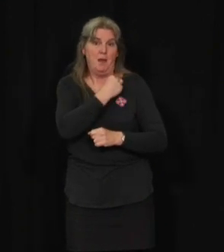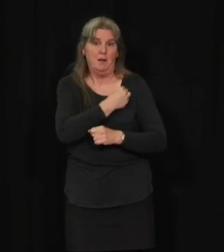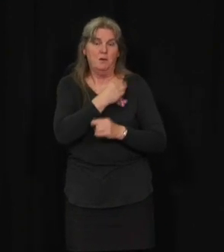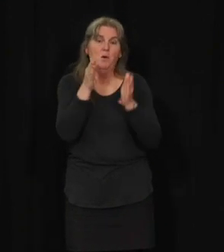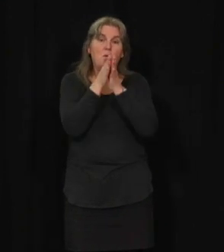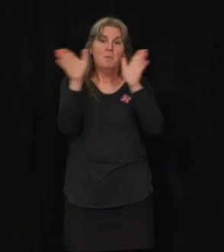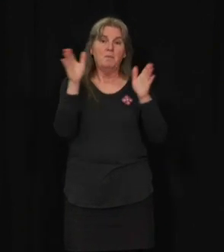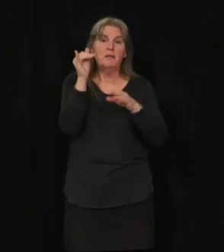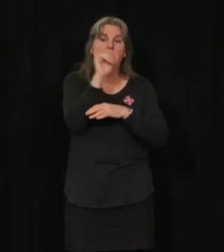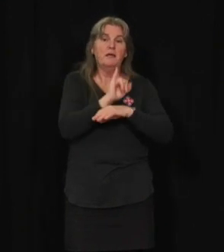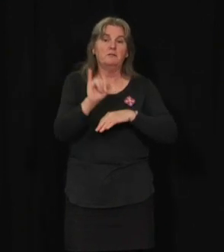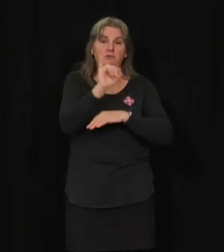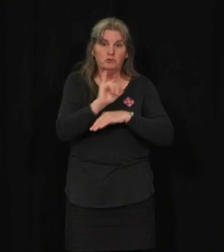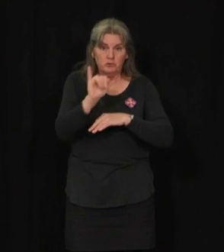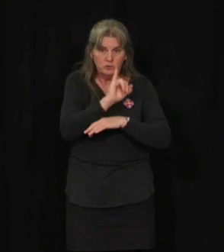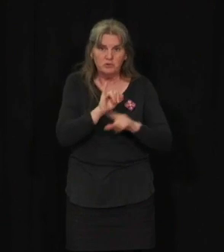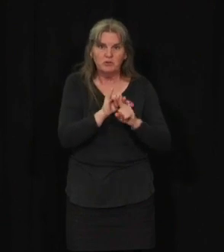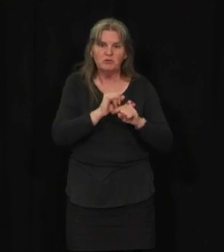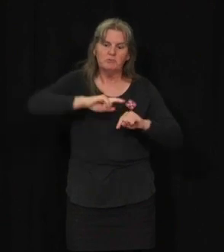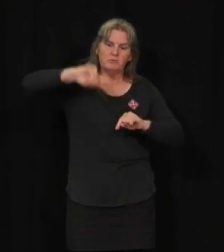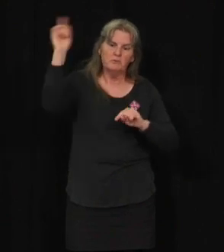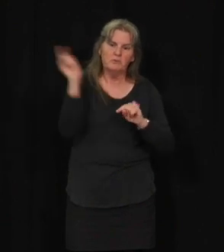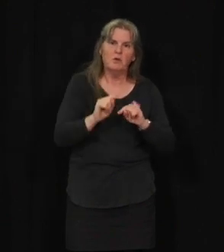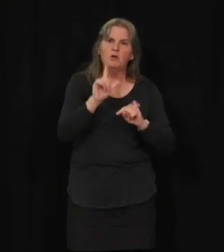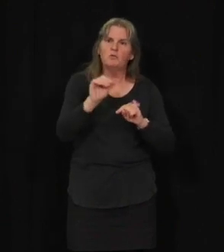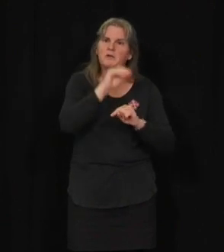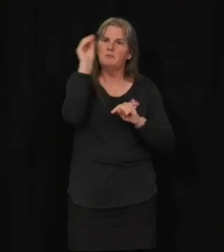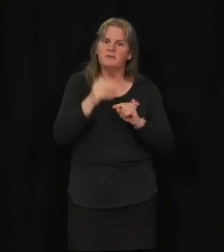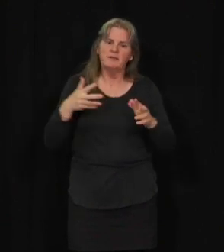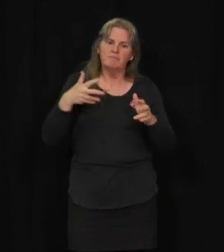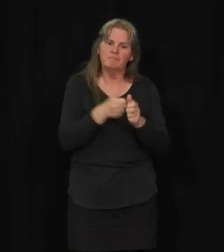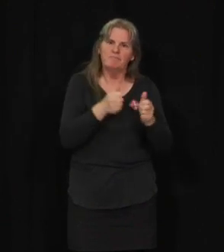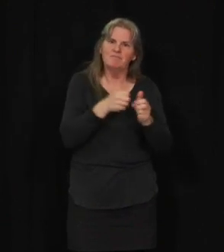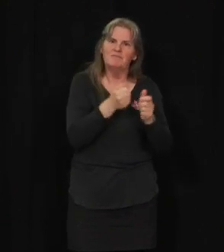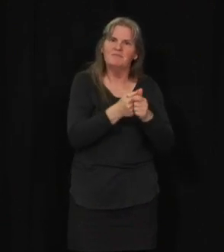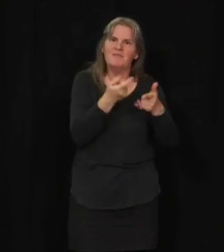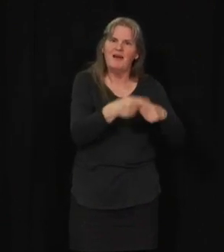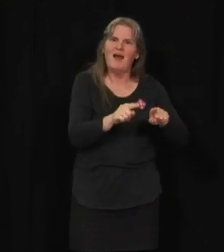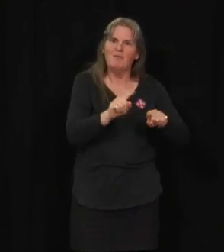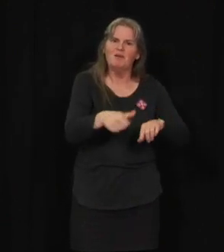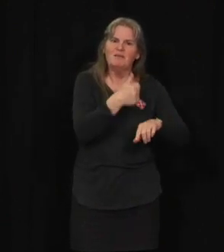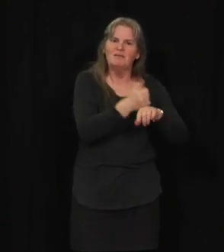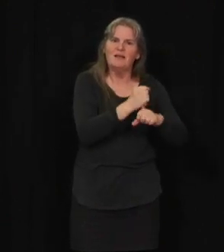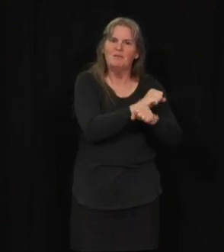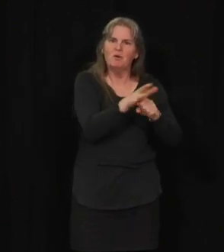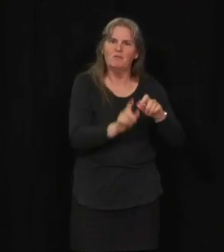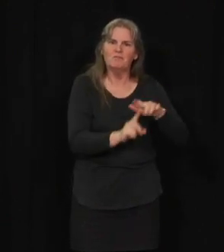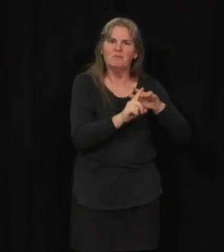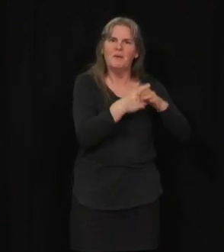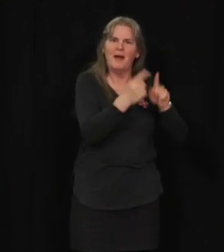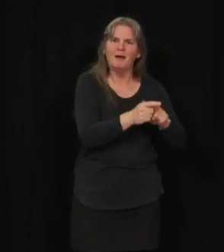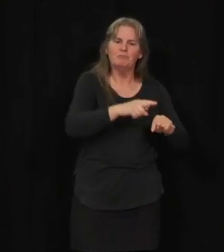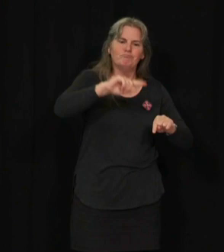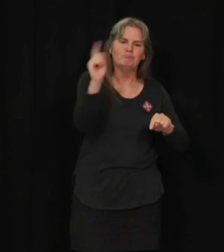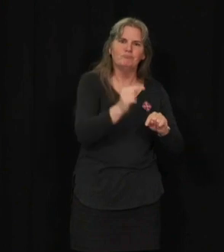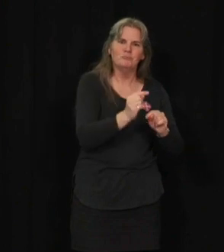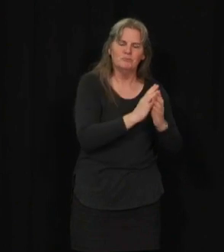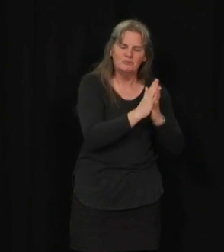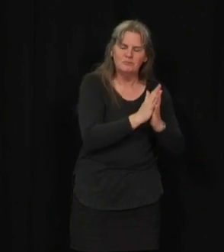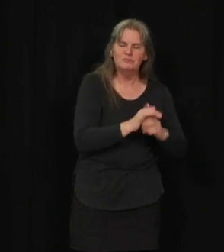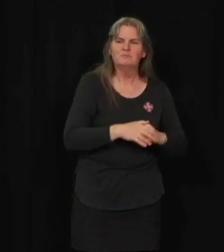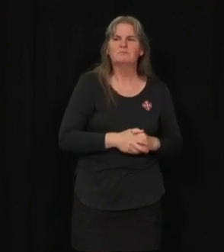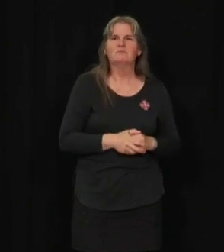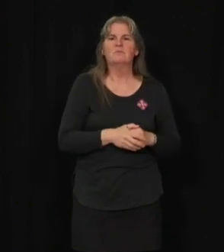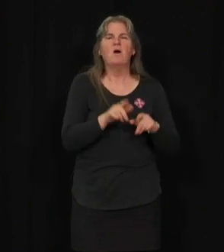reported a 20% reduction in collisions since COVID-19 public health measures were put into place. And truckers on